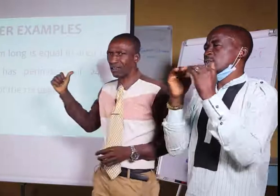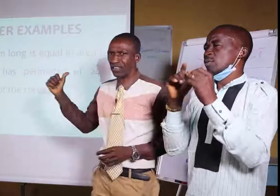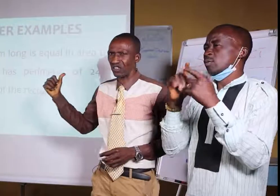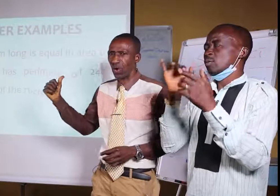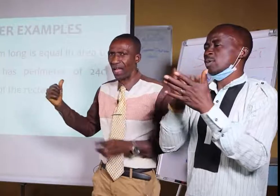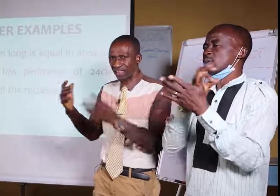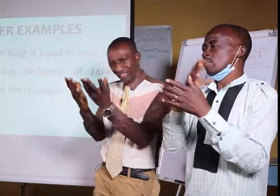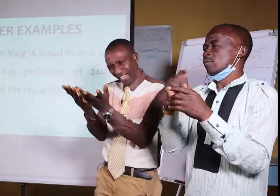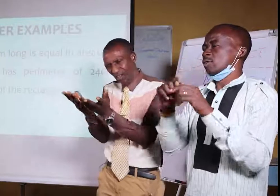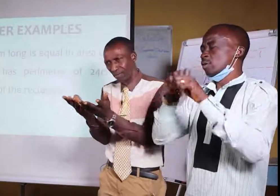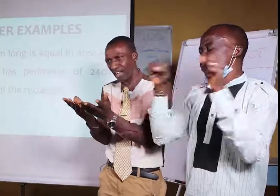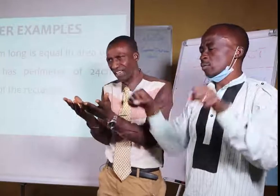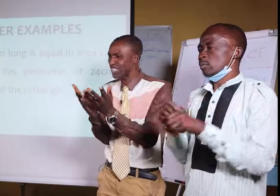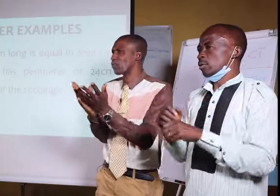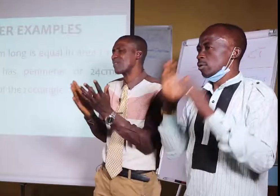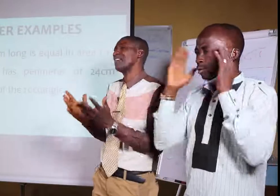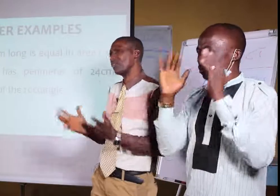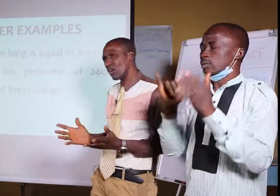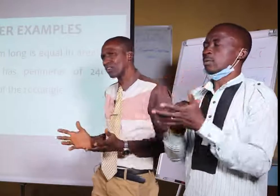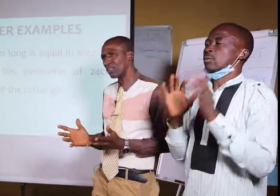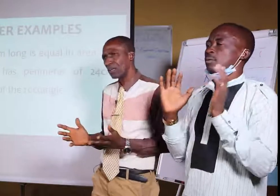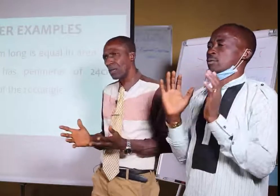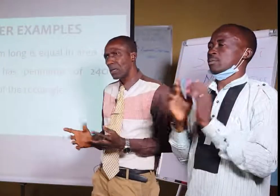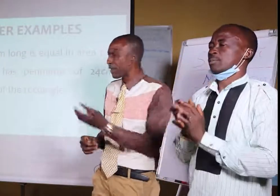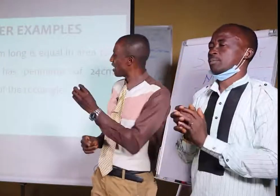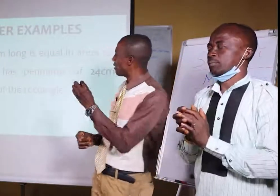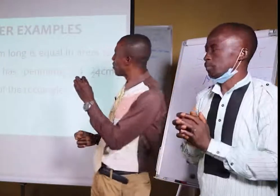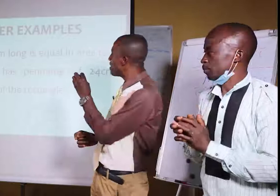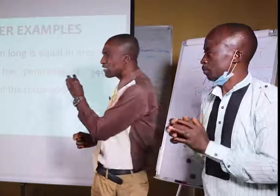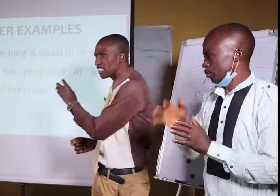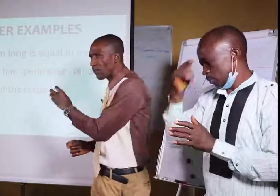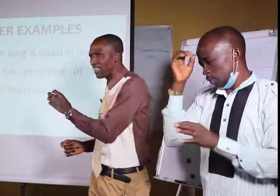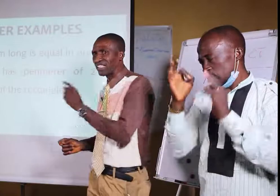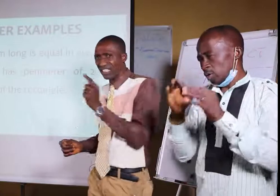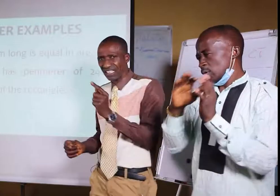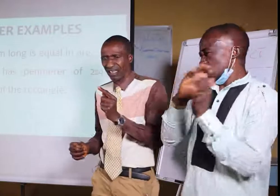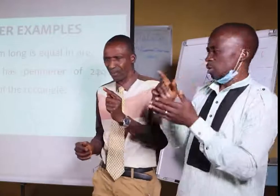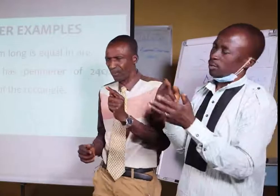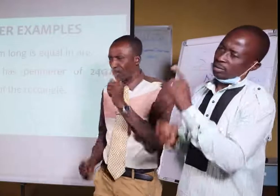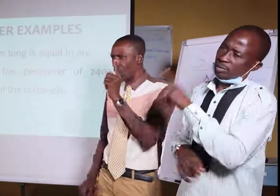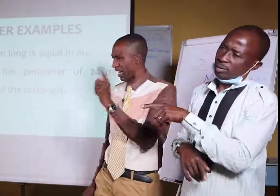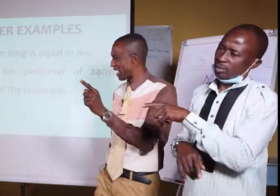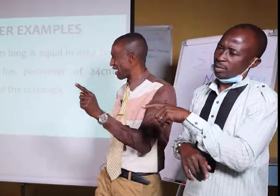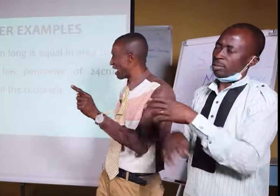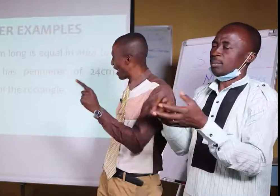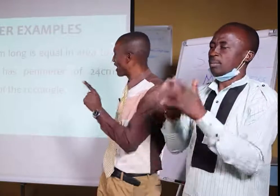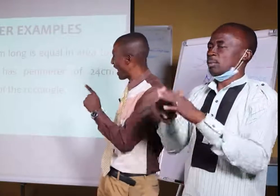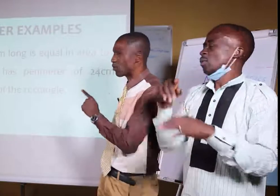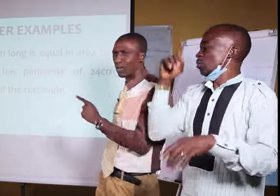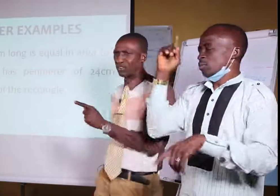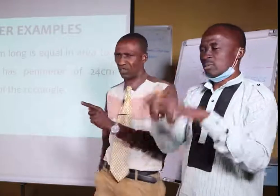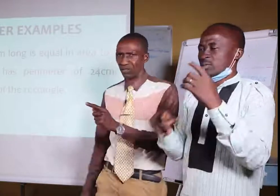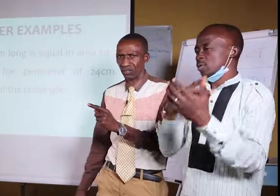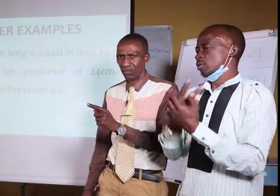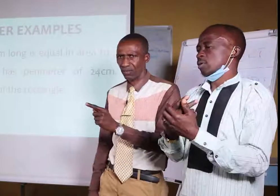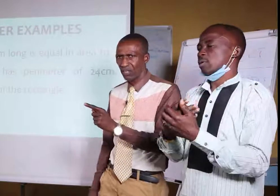that of the square. Take note of that. That is where you need to know. Because if you miss this point, then certainly you can't arrive at the